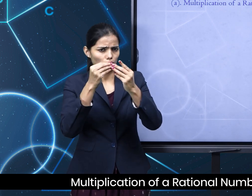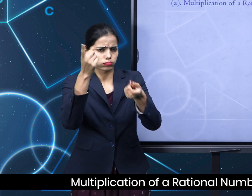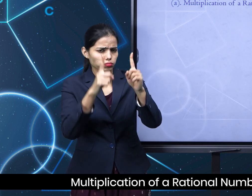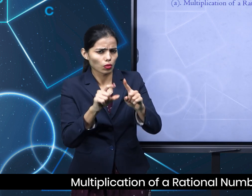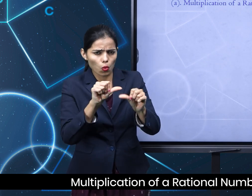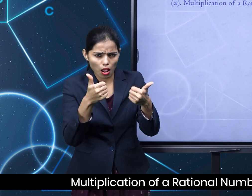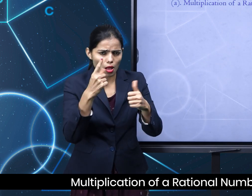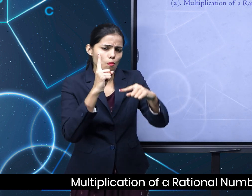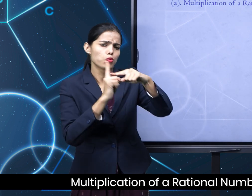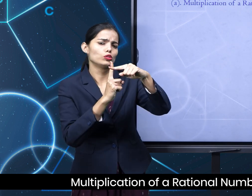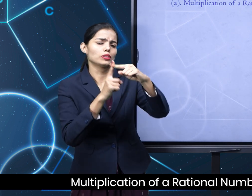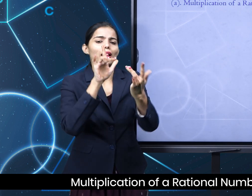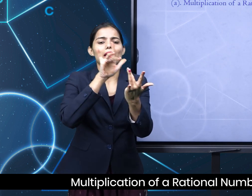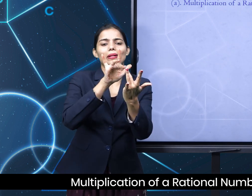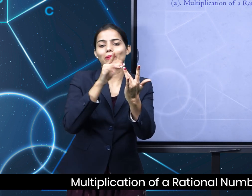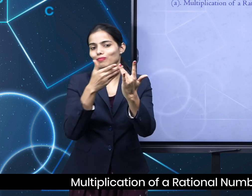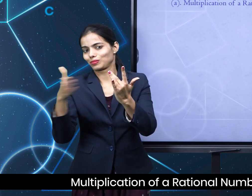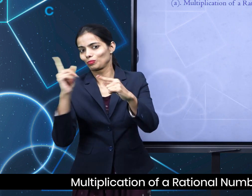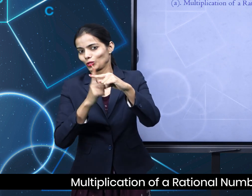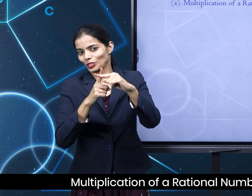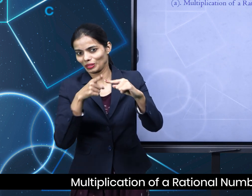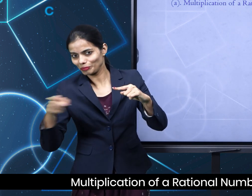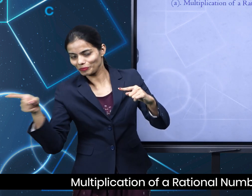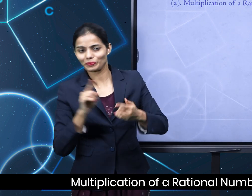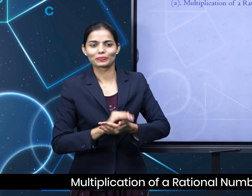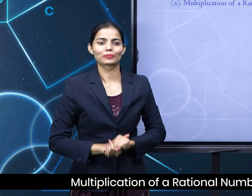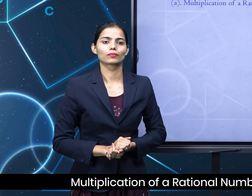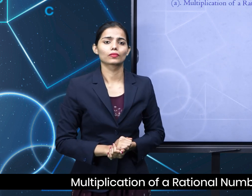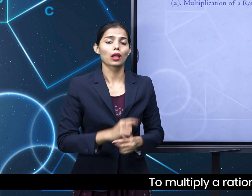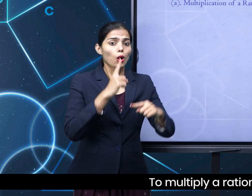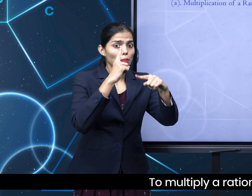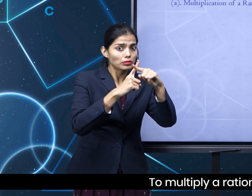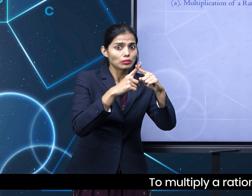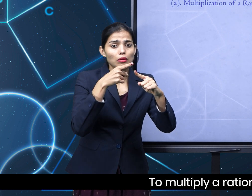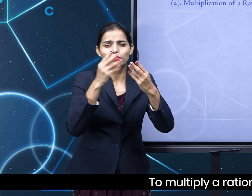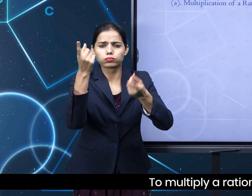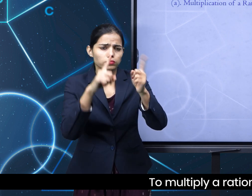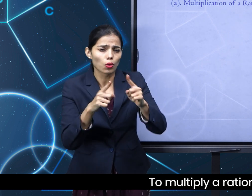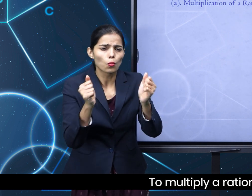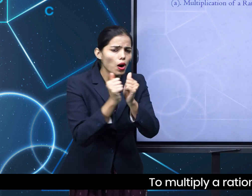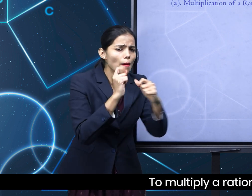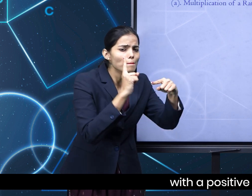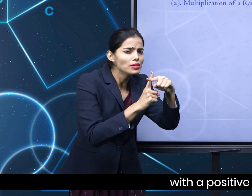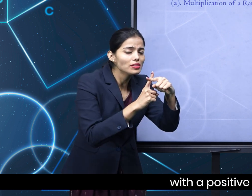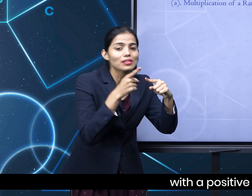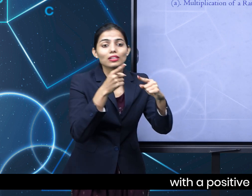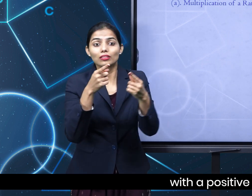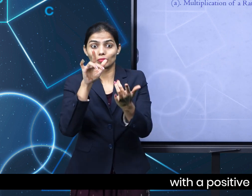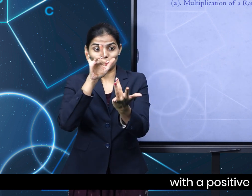Multiplication of a rational number with a positive integer. To multiply a rational number with a positive